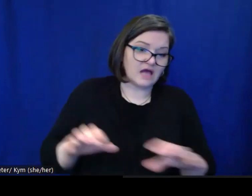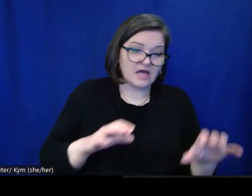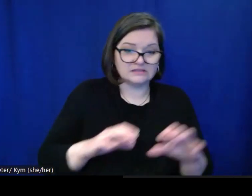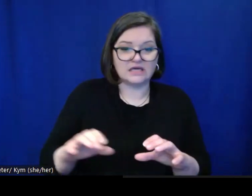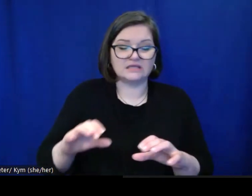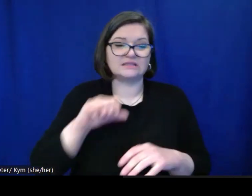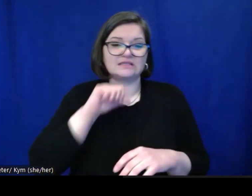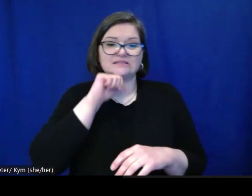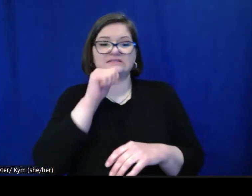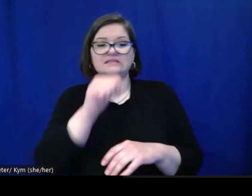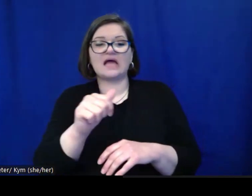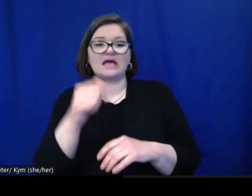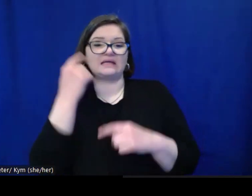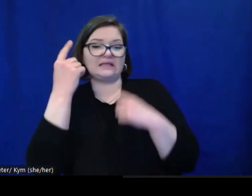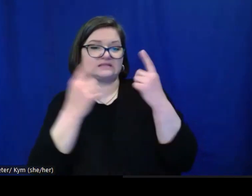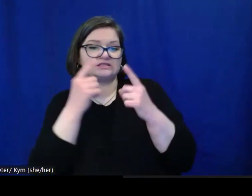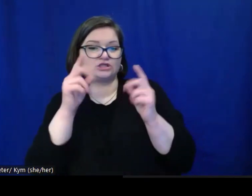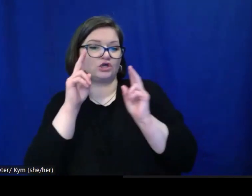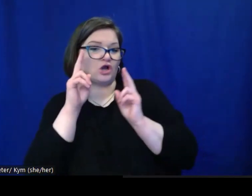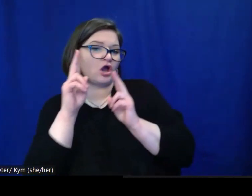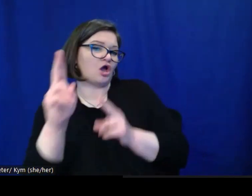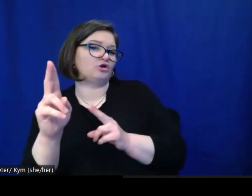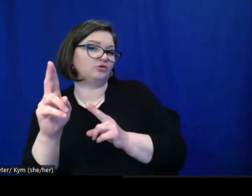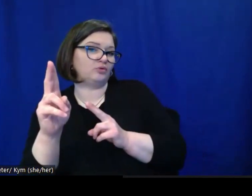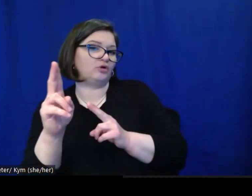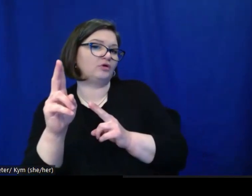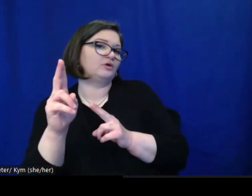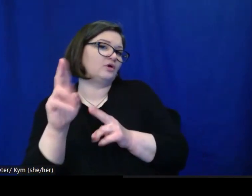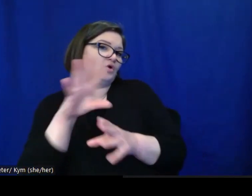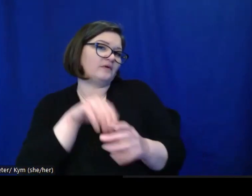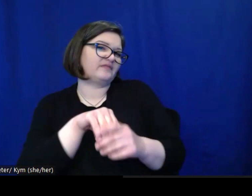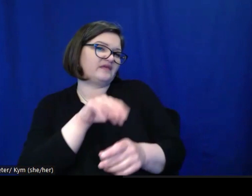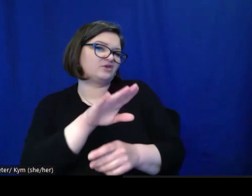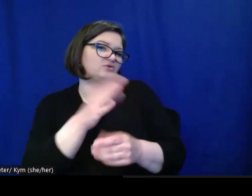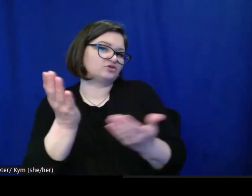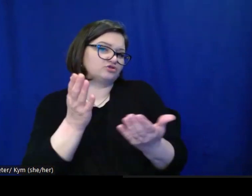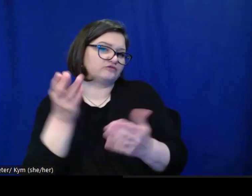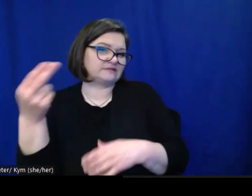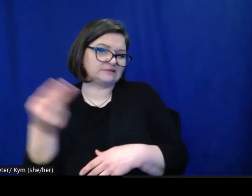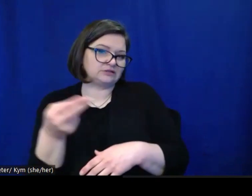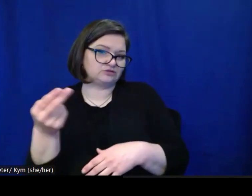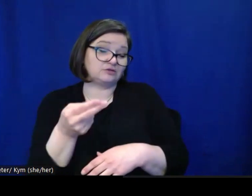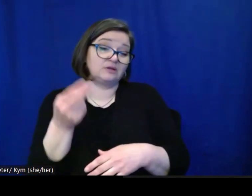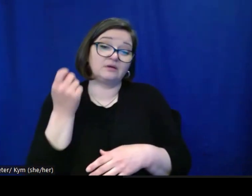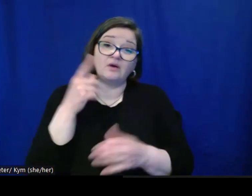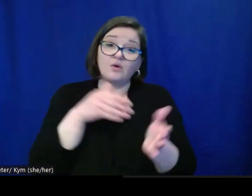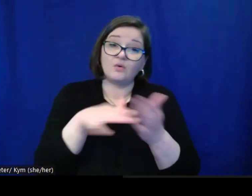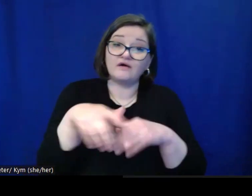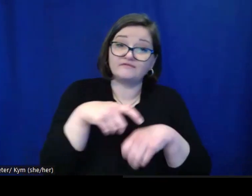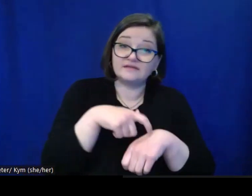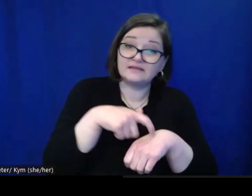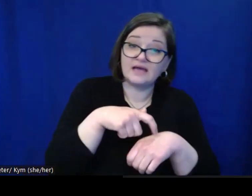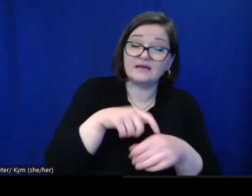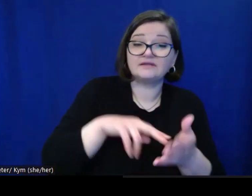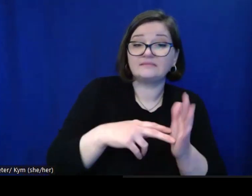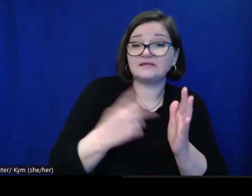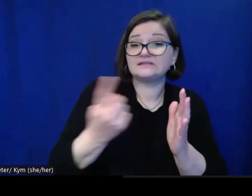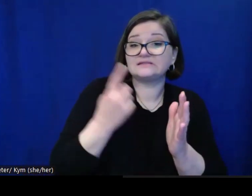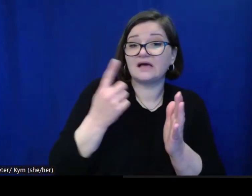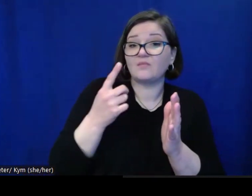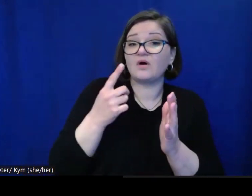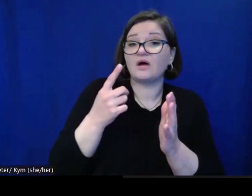than honorable within your service history. Okay, and a lot of times this precludes someone from a